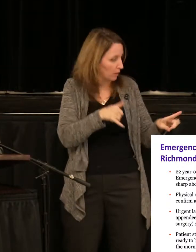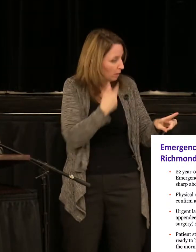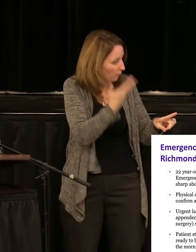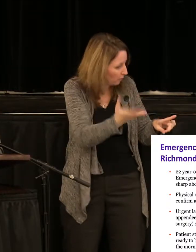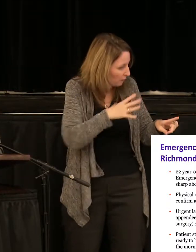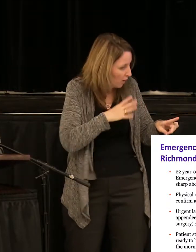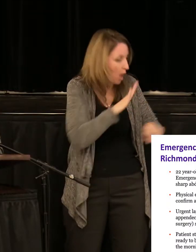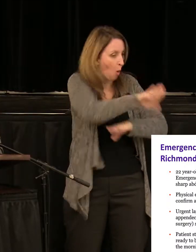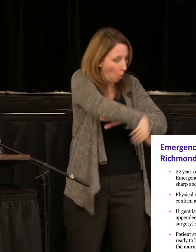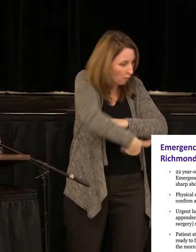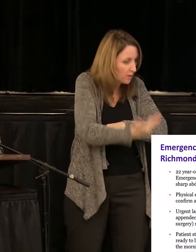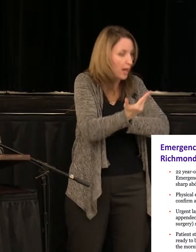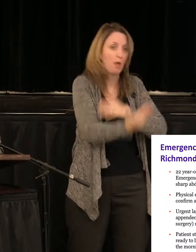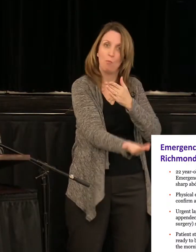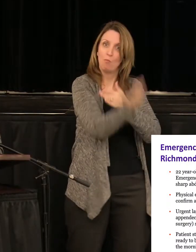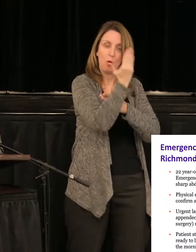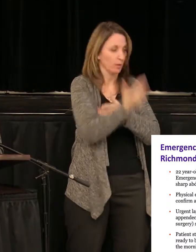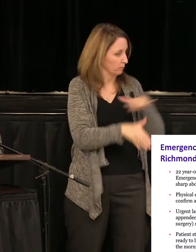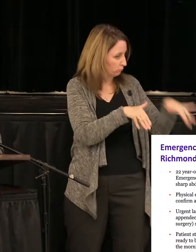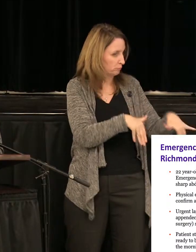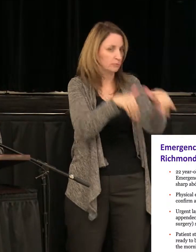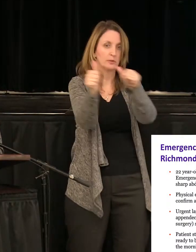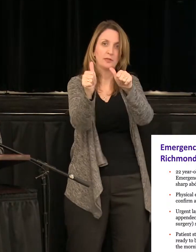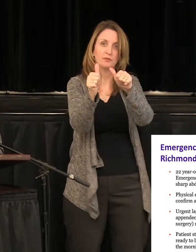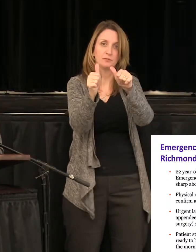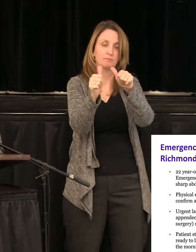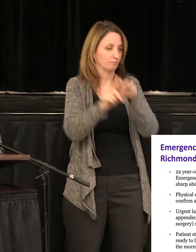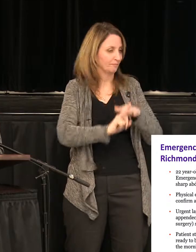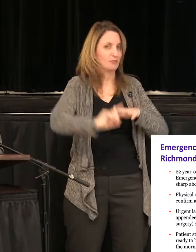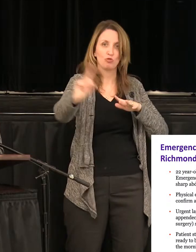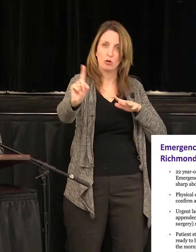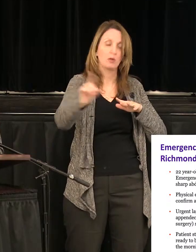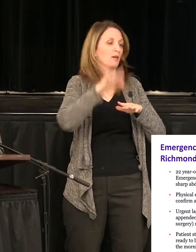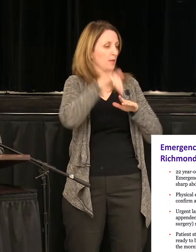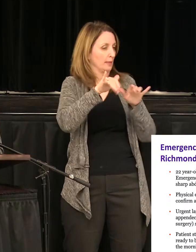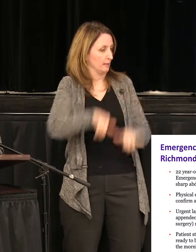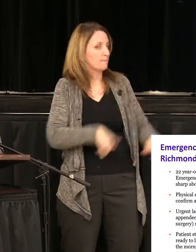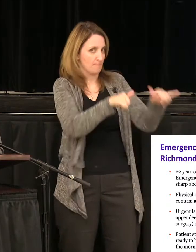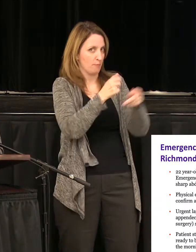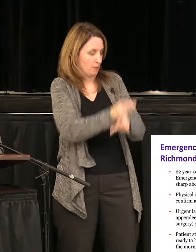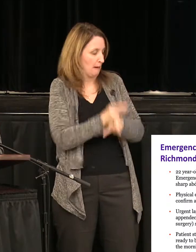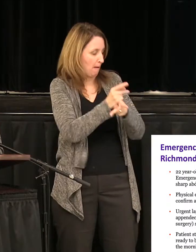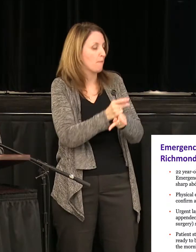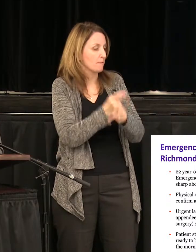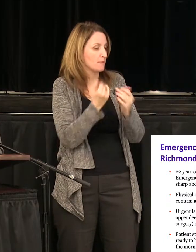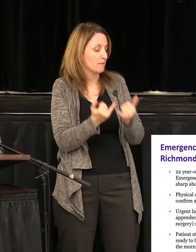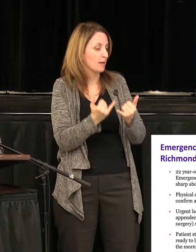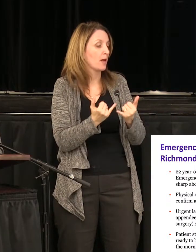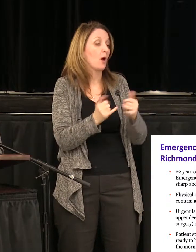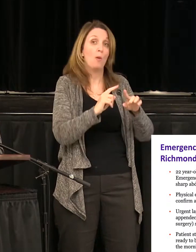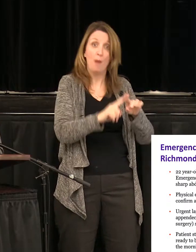well enough to go home. He's discharged home, which is pretty much the standard care now, and hopefully with the